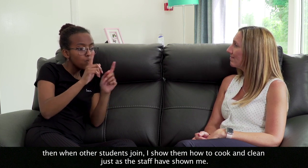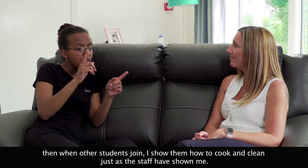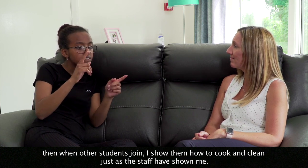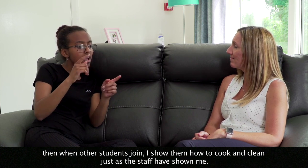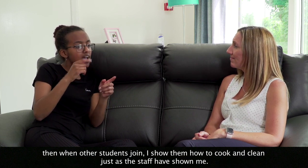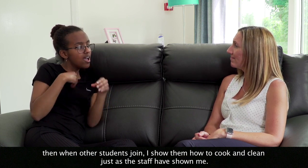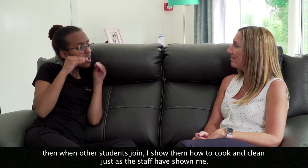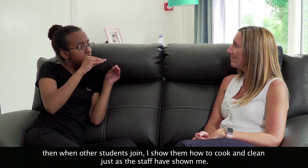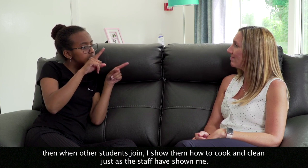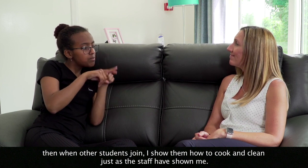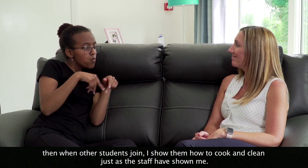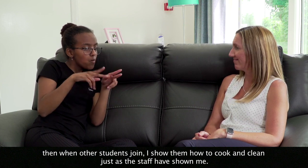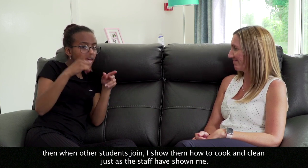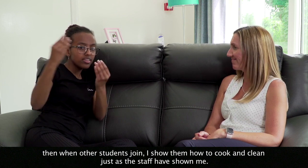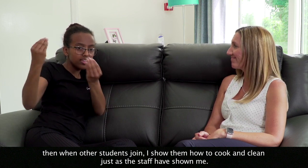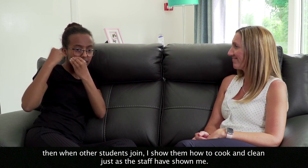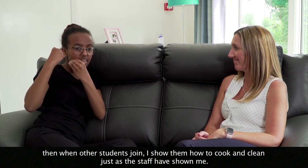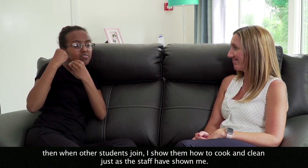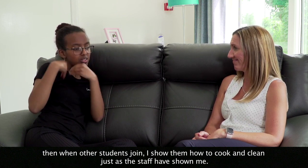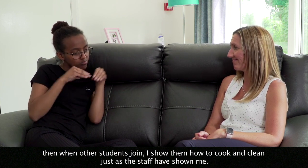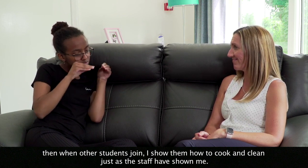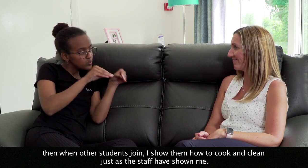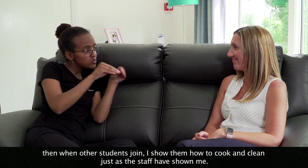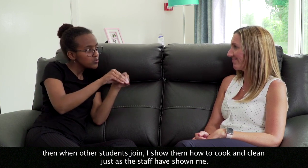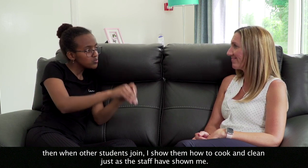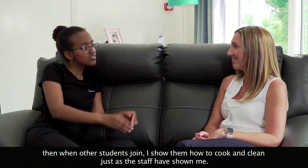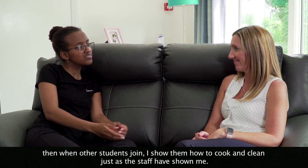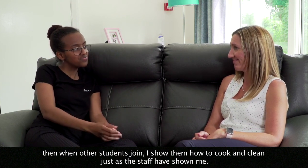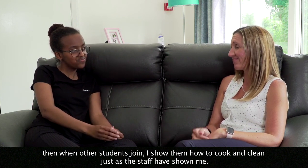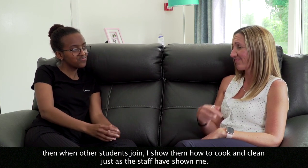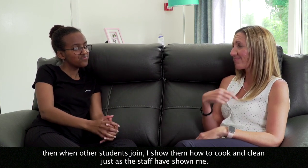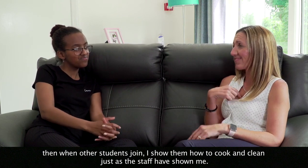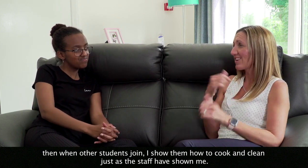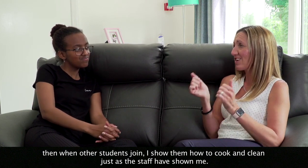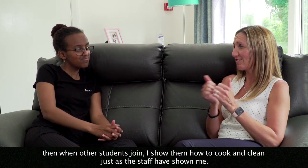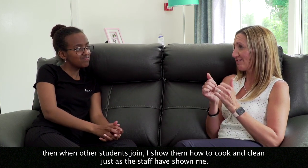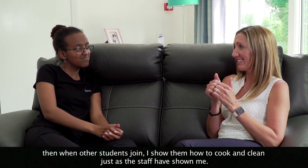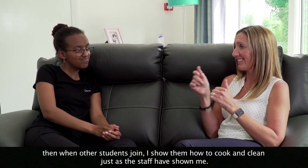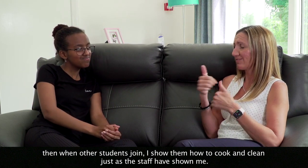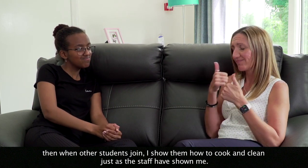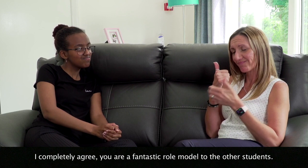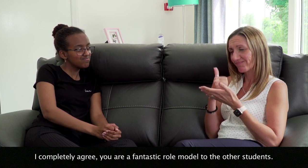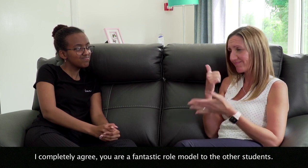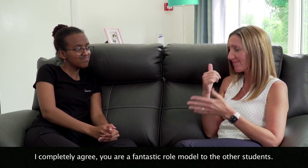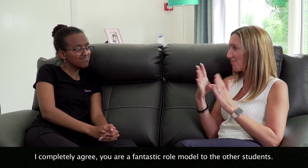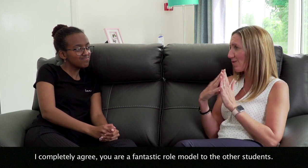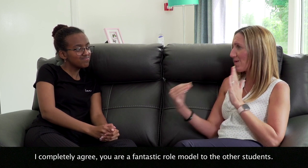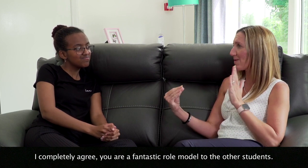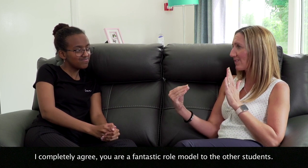Yeah, and then when other students join, I show them how to cook and clean just as staff have showed me. Oh, I